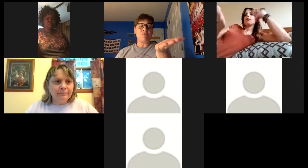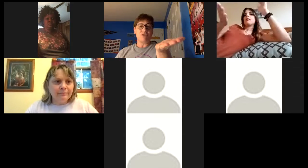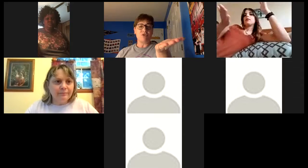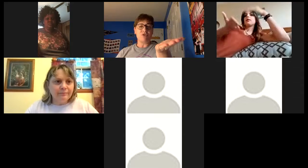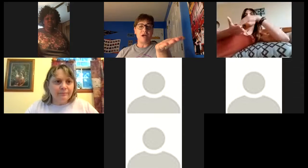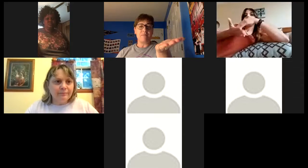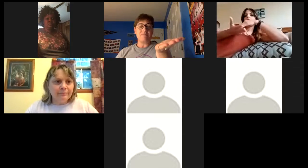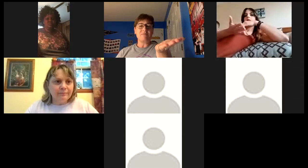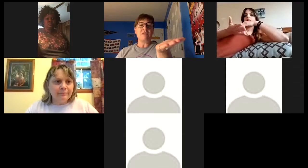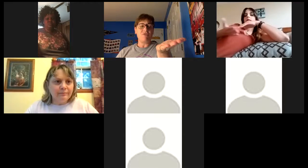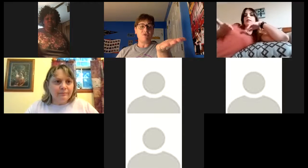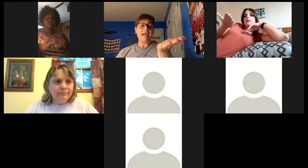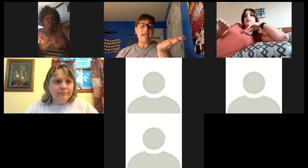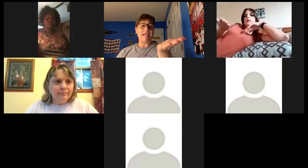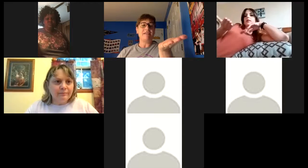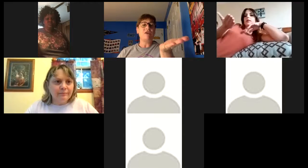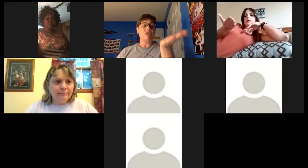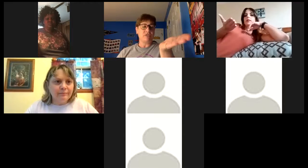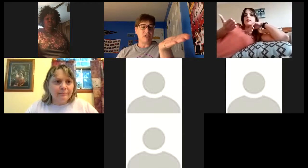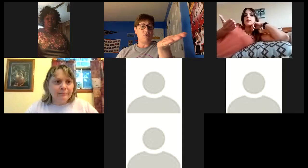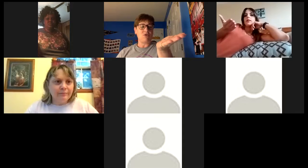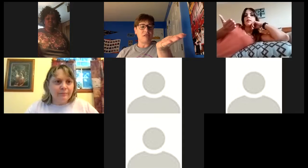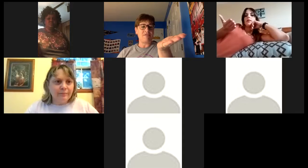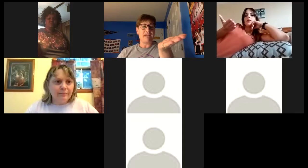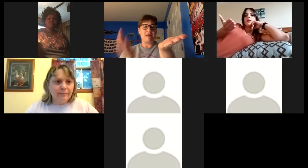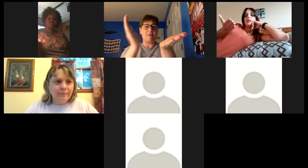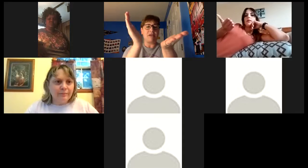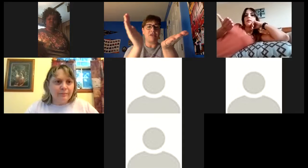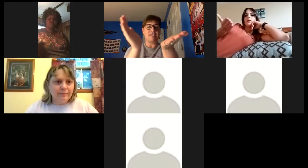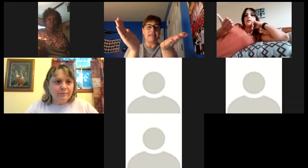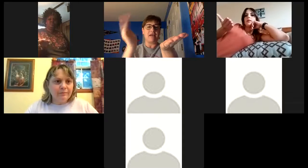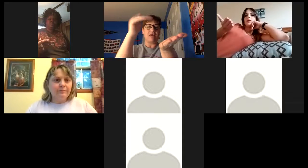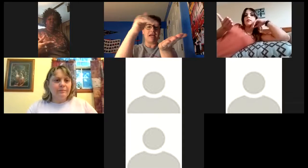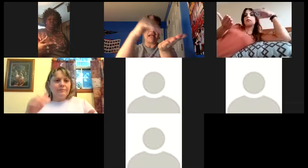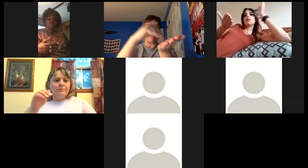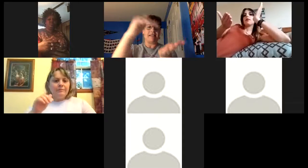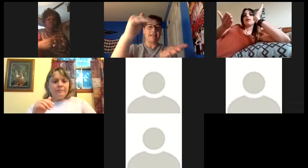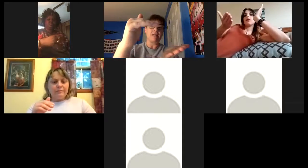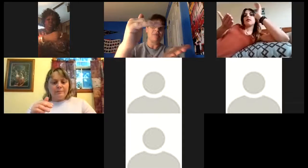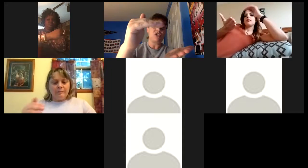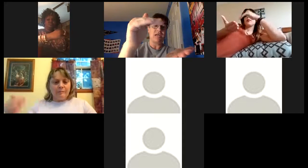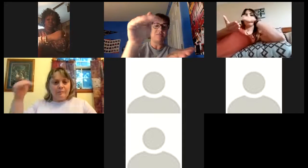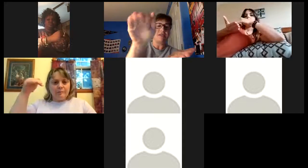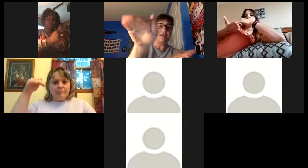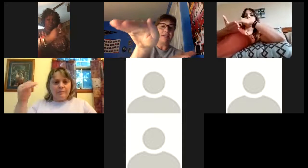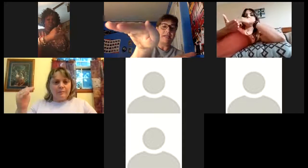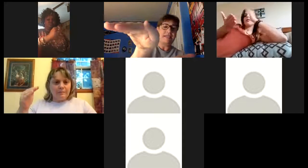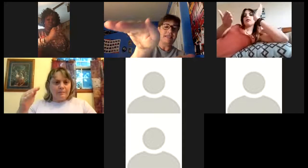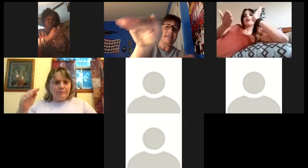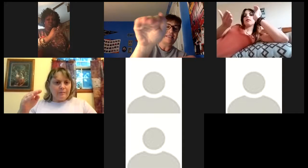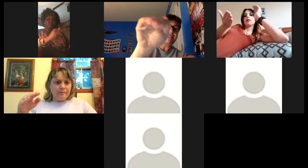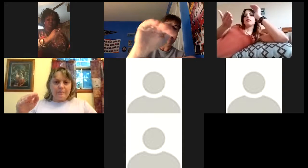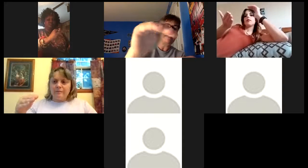again, with your if you're right-handed, you're just going to hold your left hand up, and you're going to take that right hand. It's going to be shaped